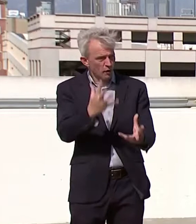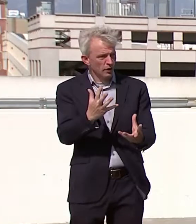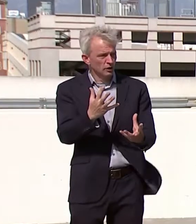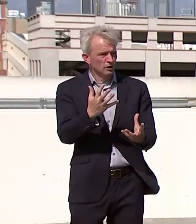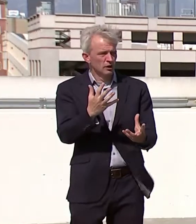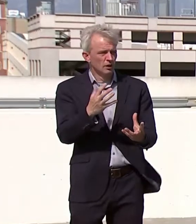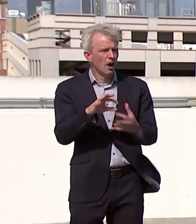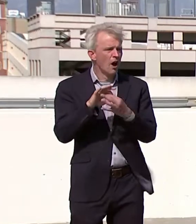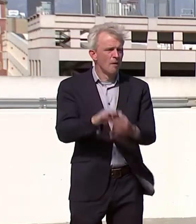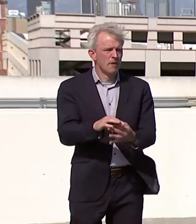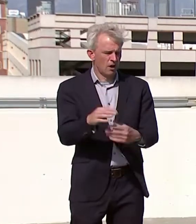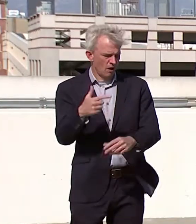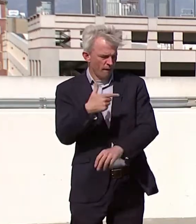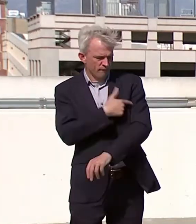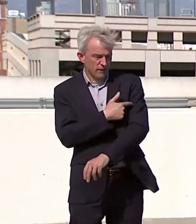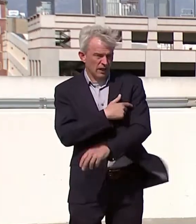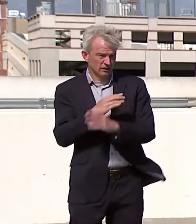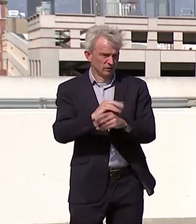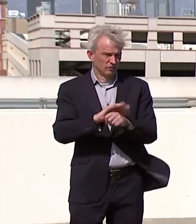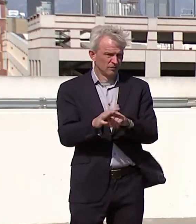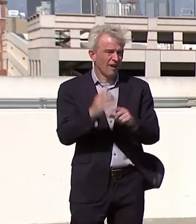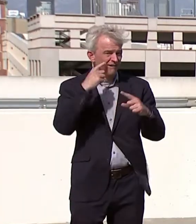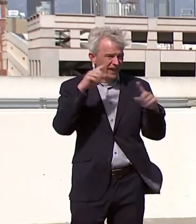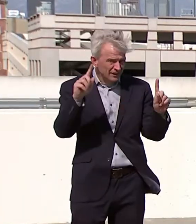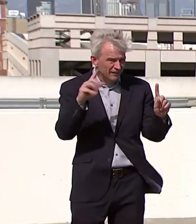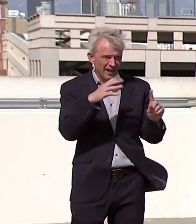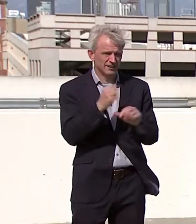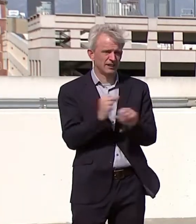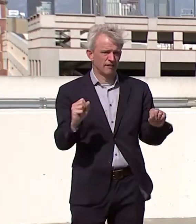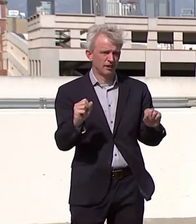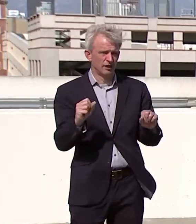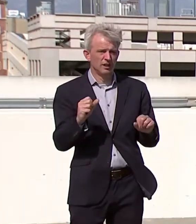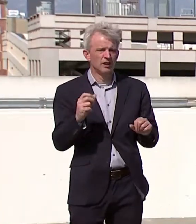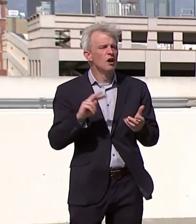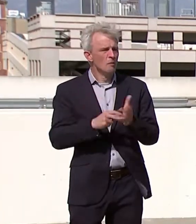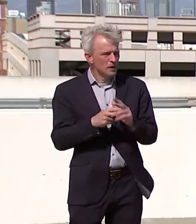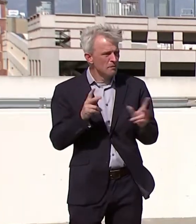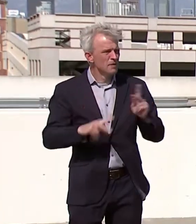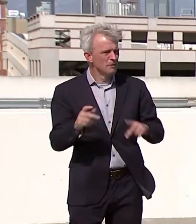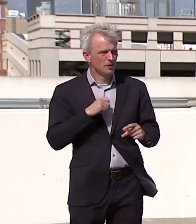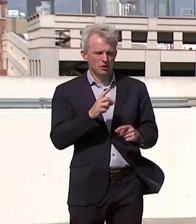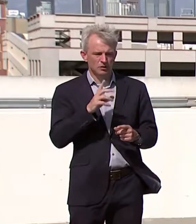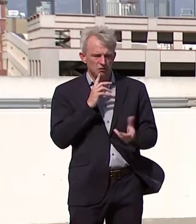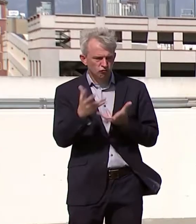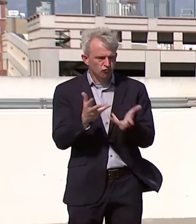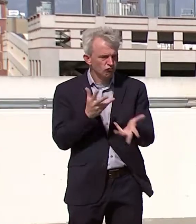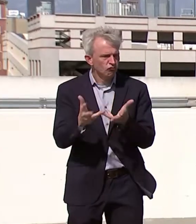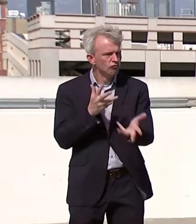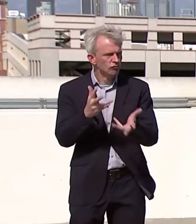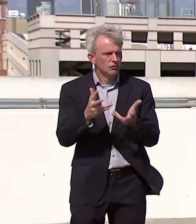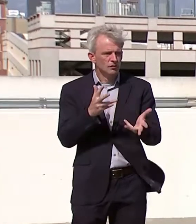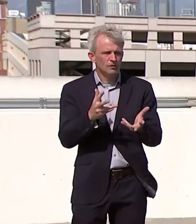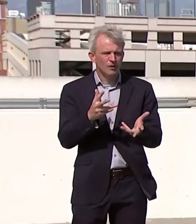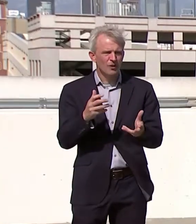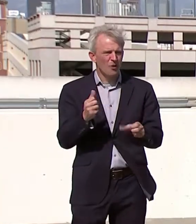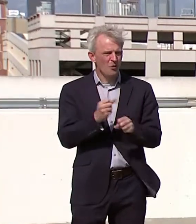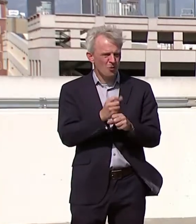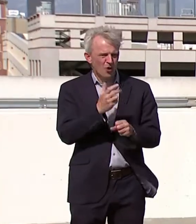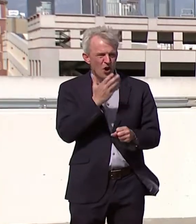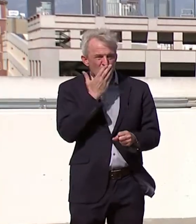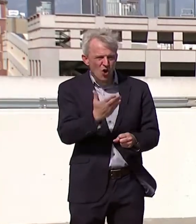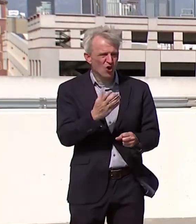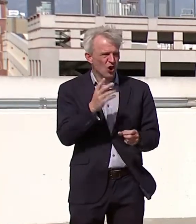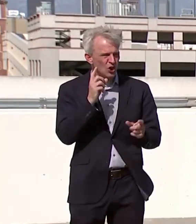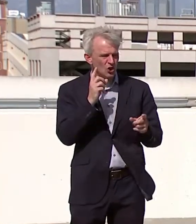effectiveness, so they're able to make informed decisions and speak with trusted community folks about their concerns. So